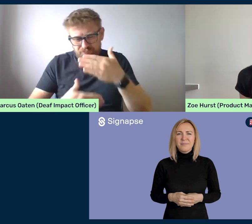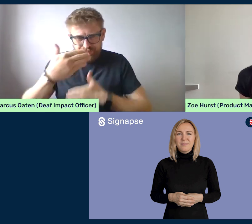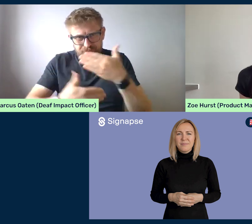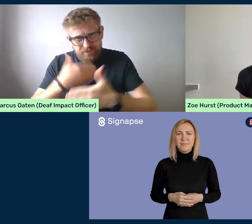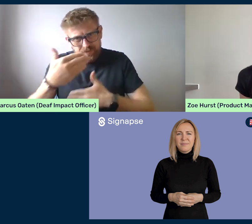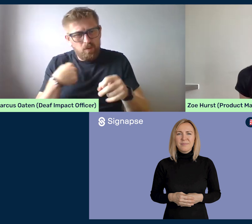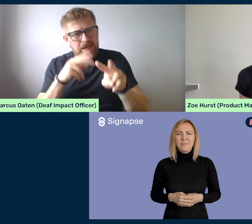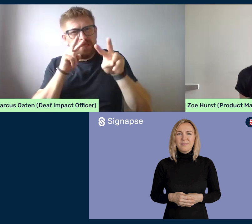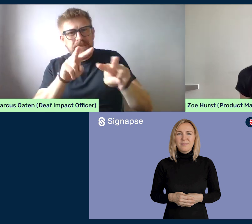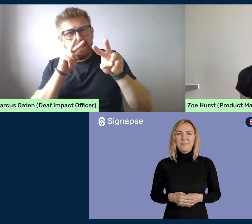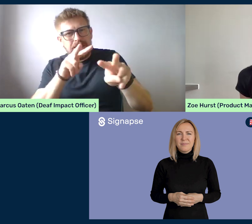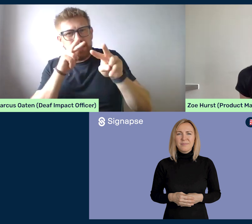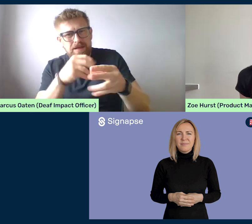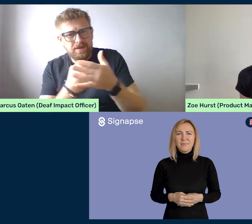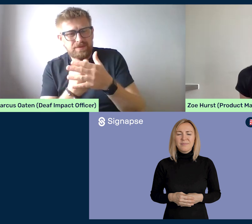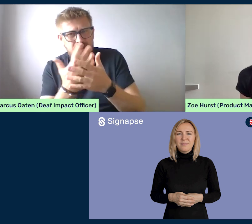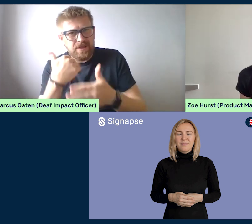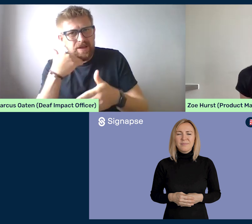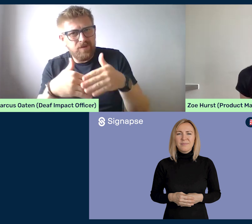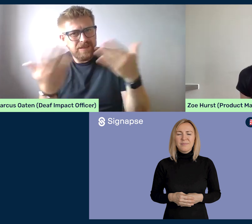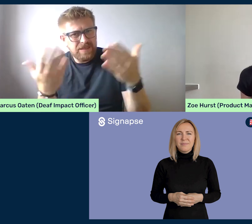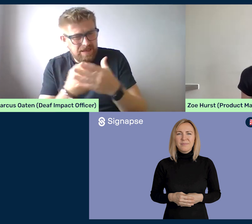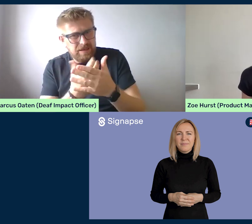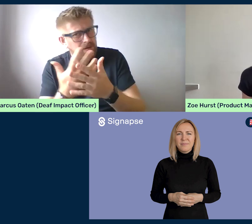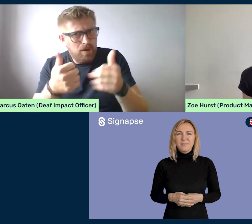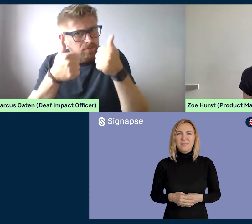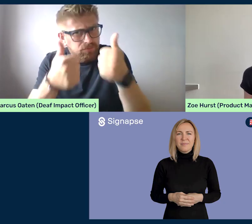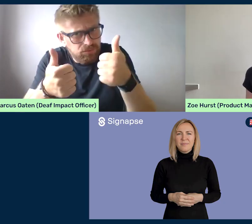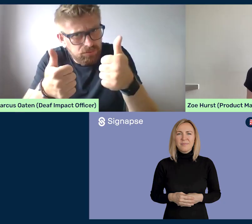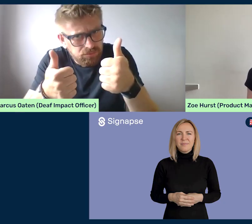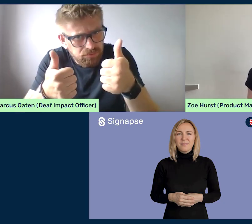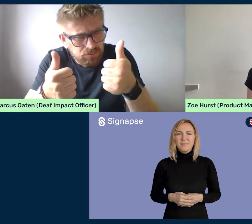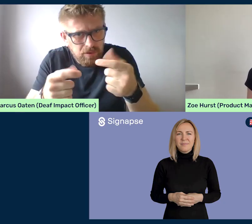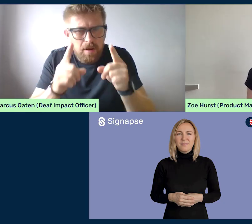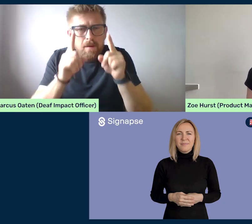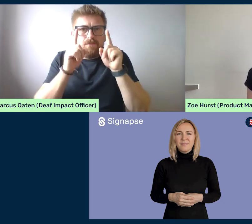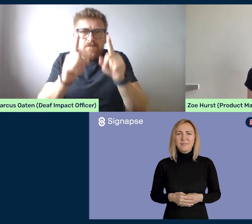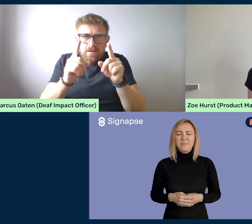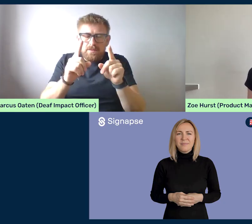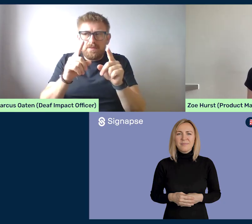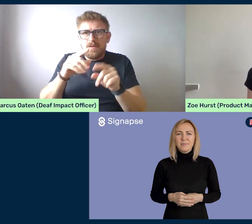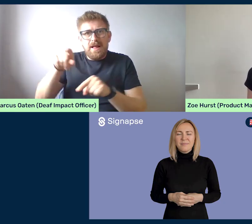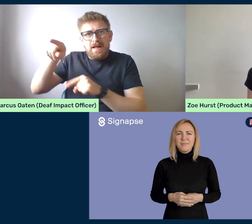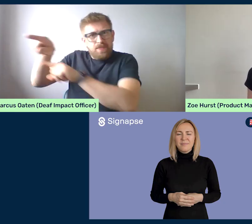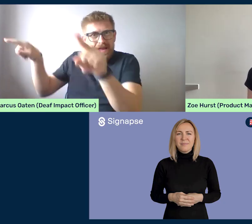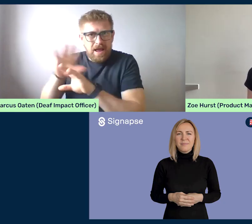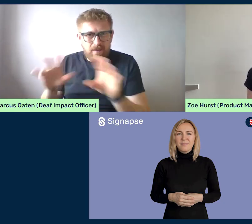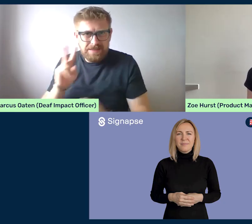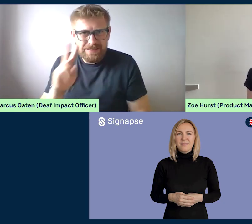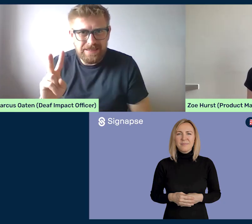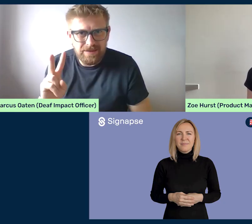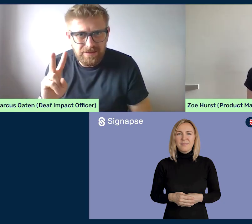think working inside Synapse, obviously we mm, see the development every day, and that's great to be able to see